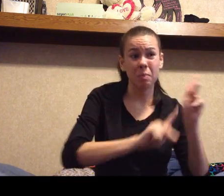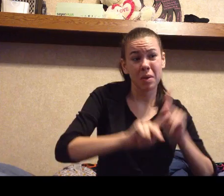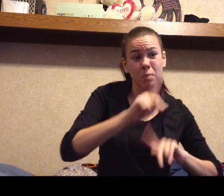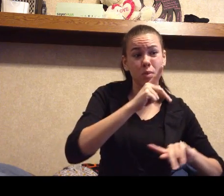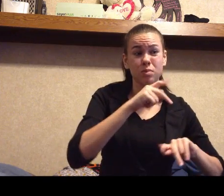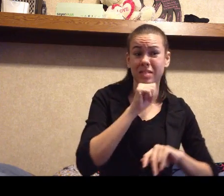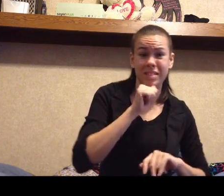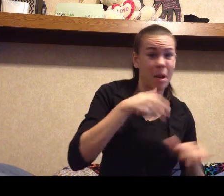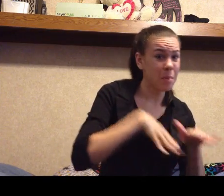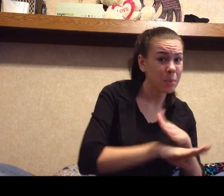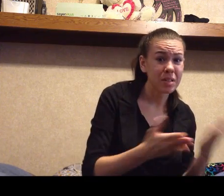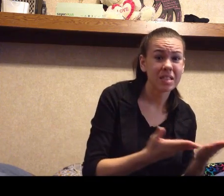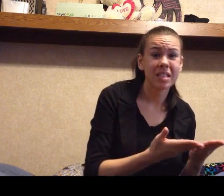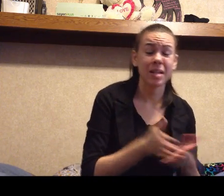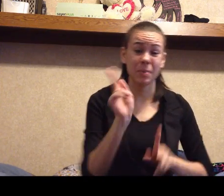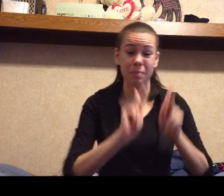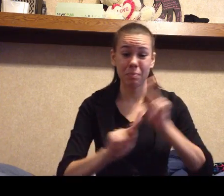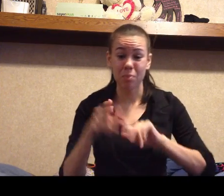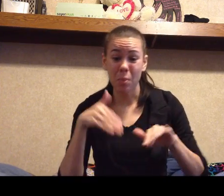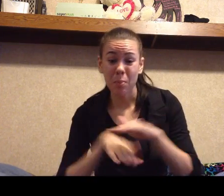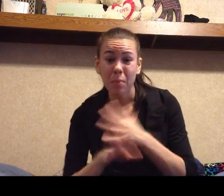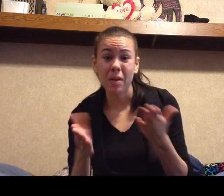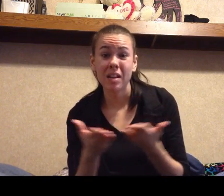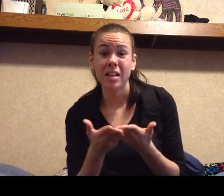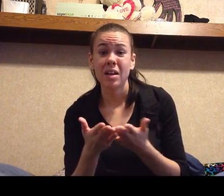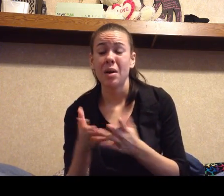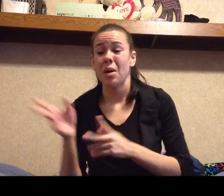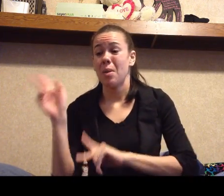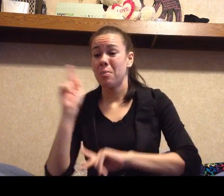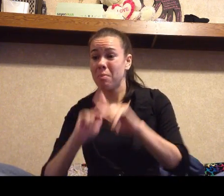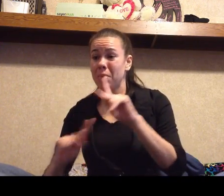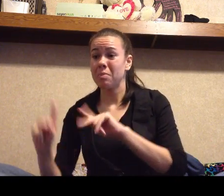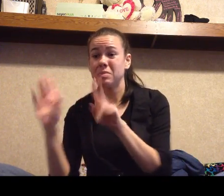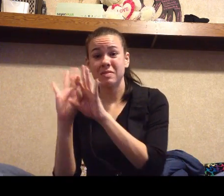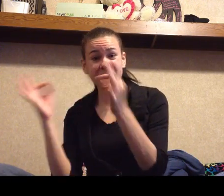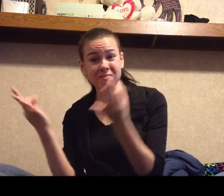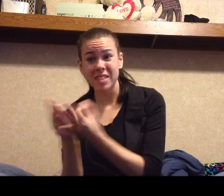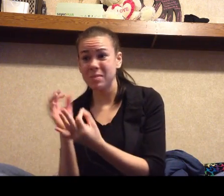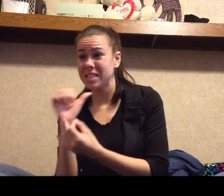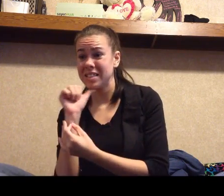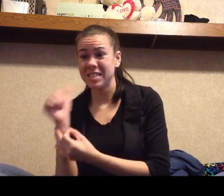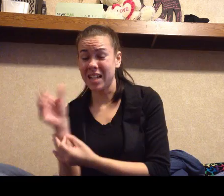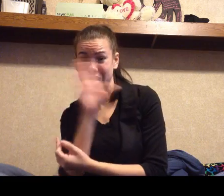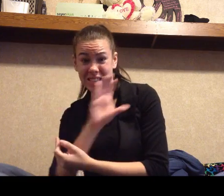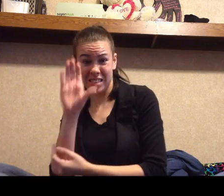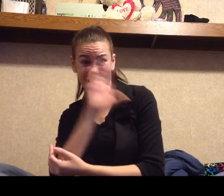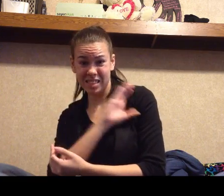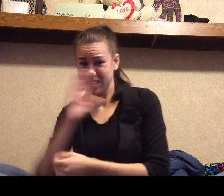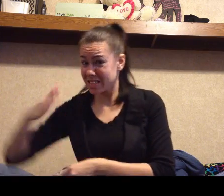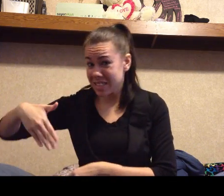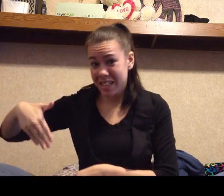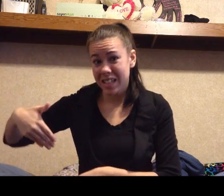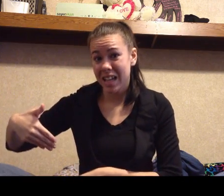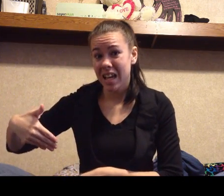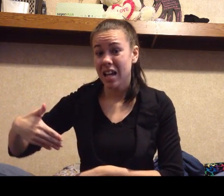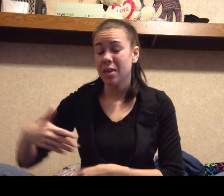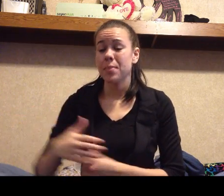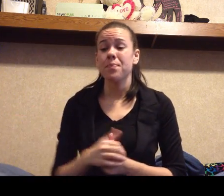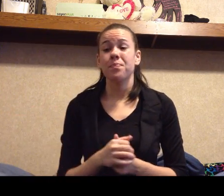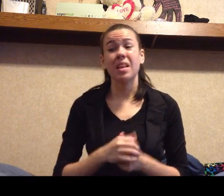in the U.S., but whose family members have not yet become U.S. citizens, and or have not previously applied for any type of